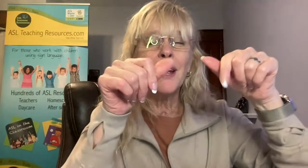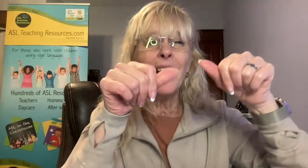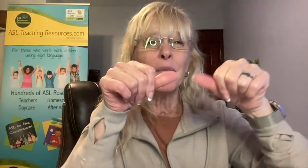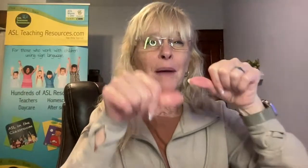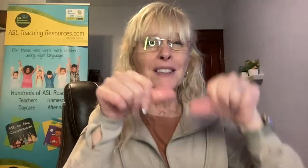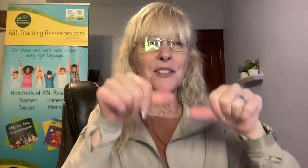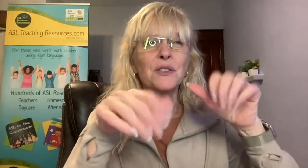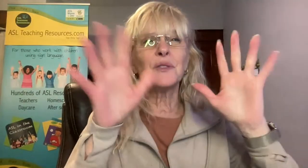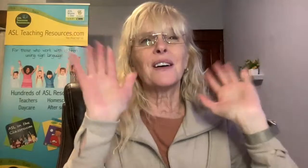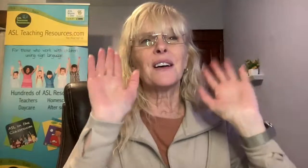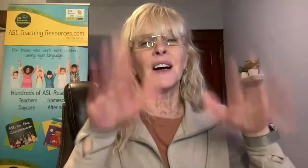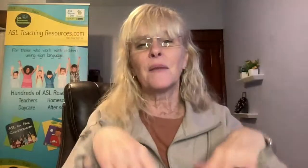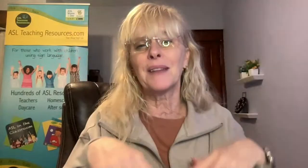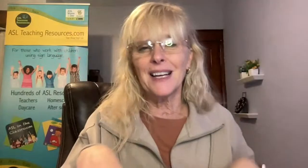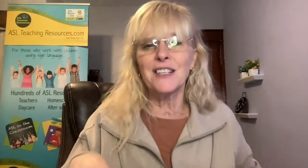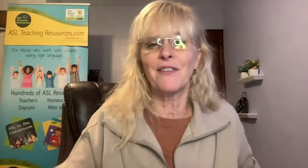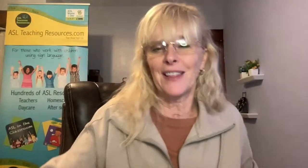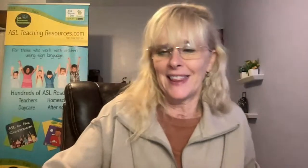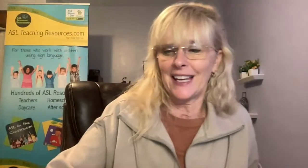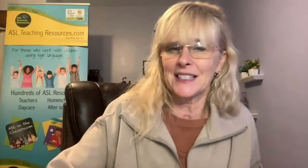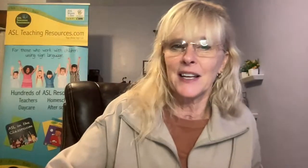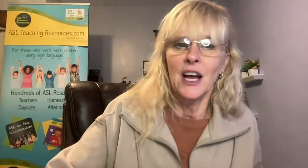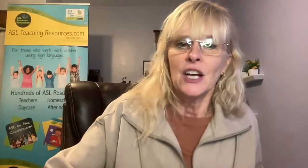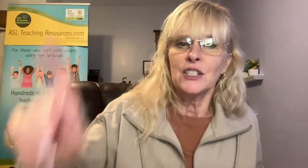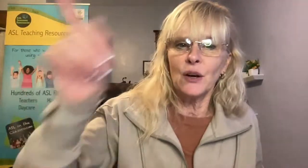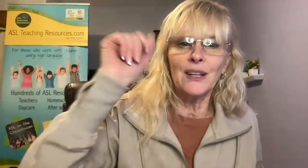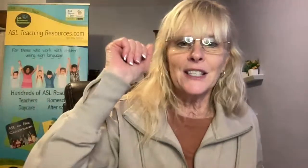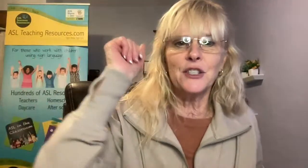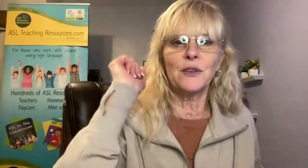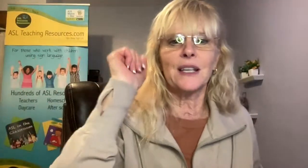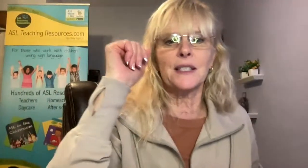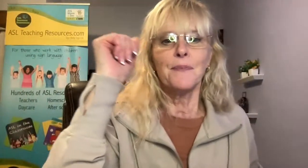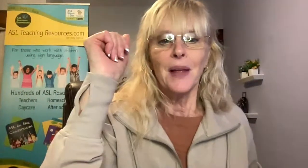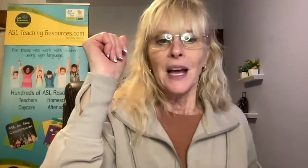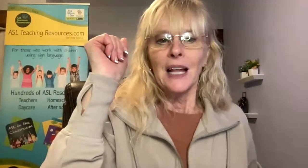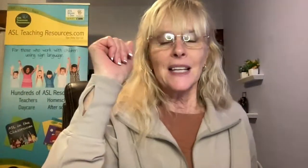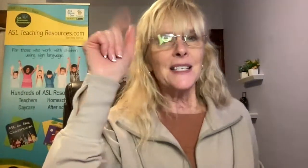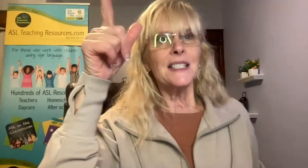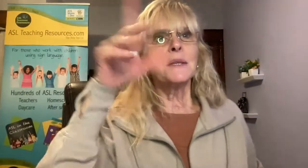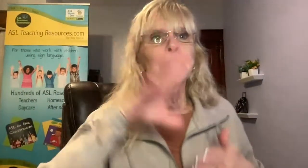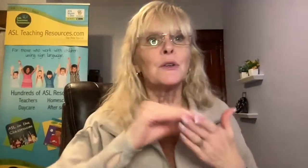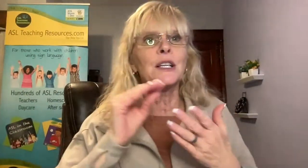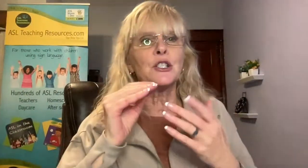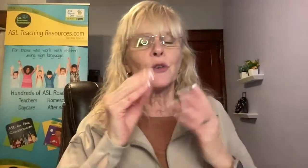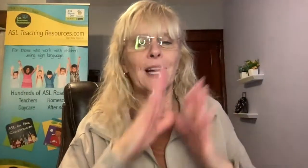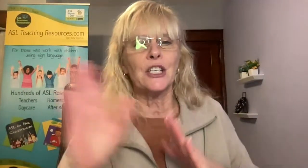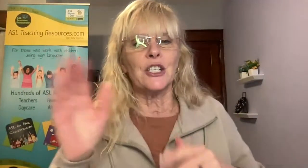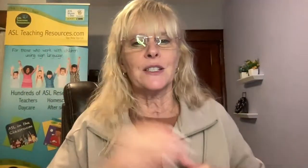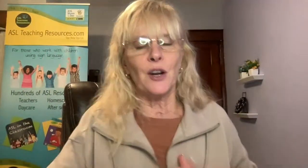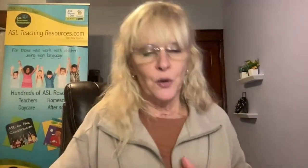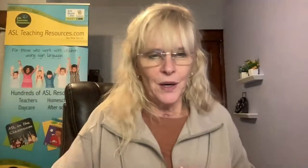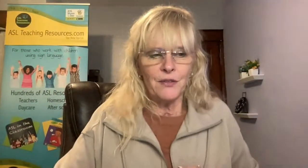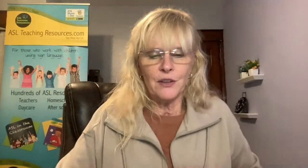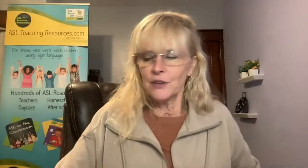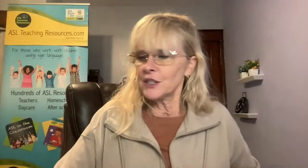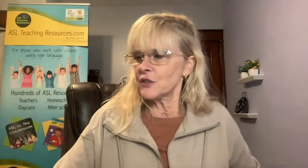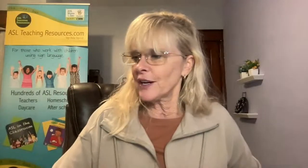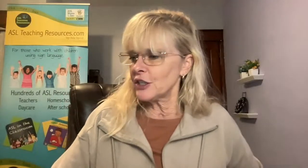have puzzles, lots of fun things. So let's do this. Let's get some learning strategies. Are you ready for learning